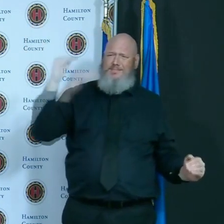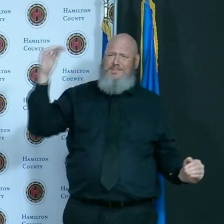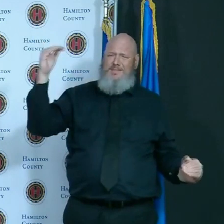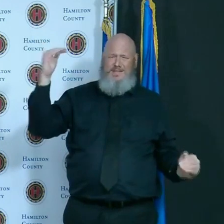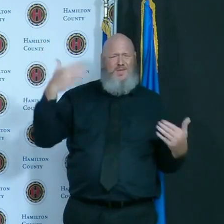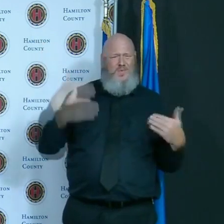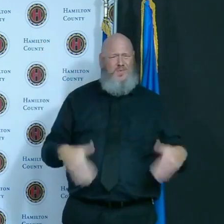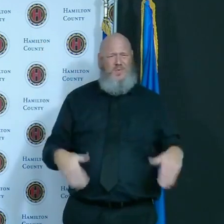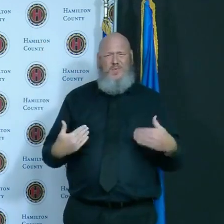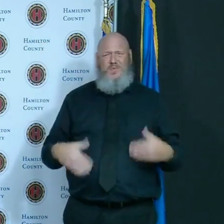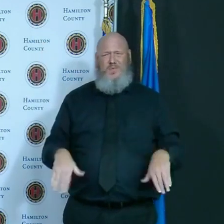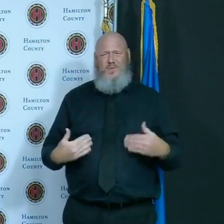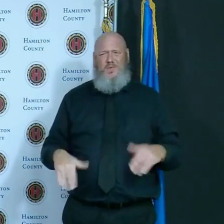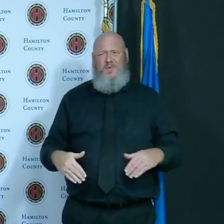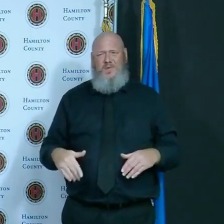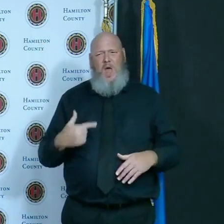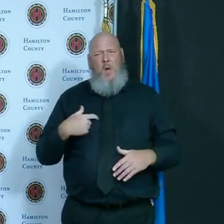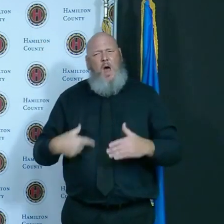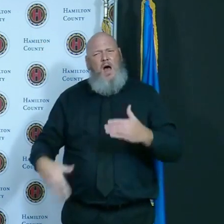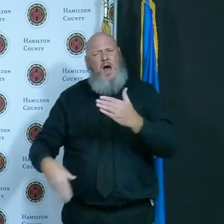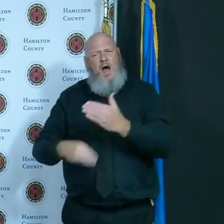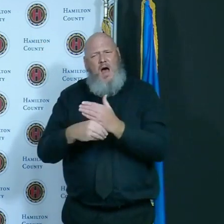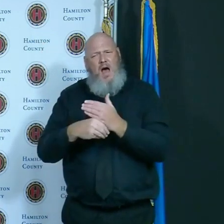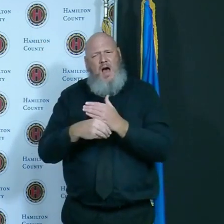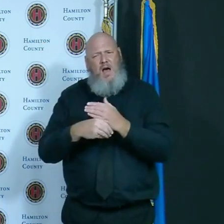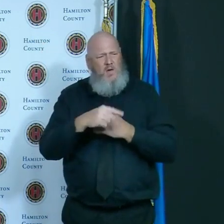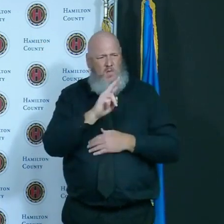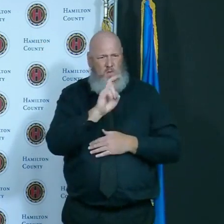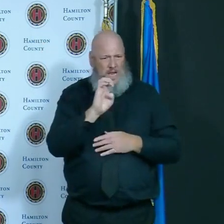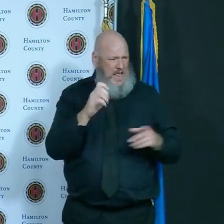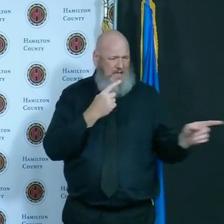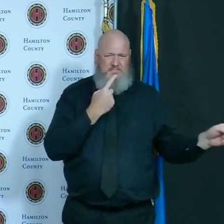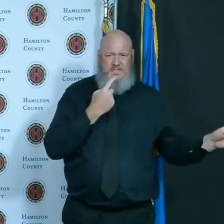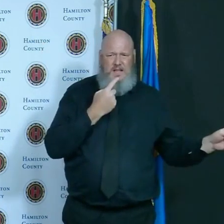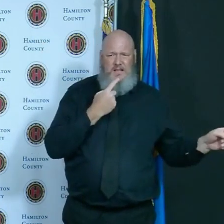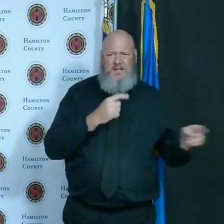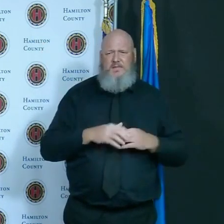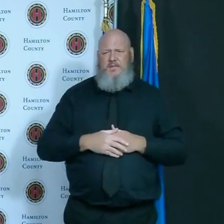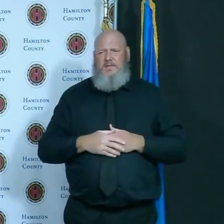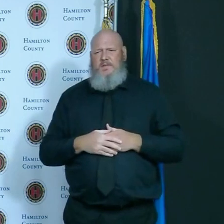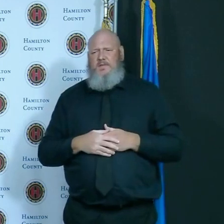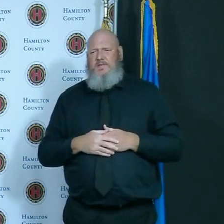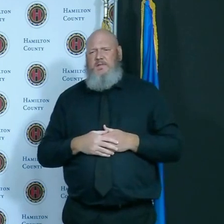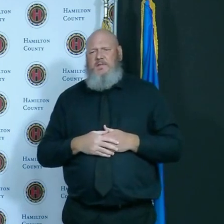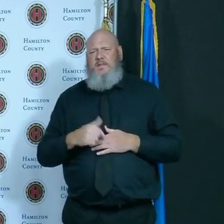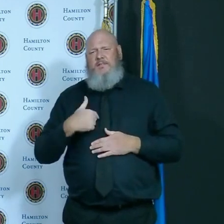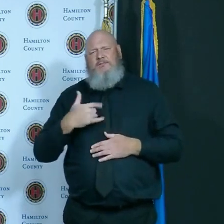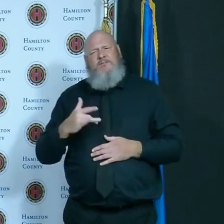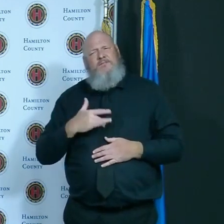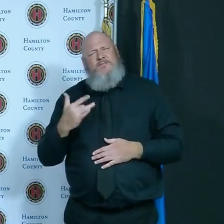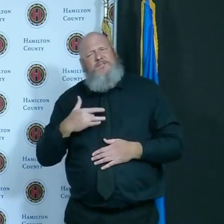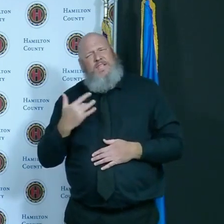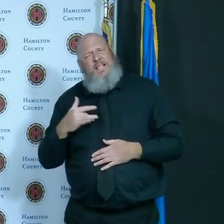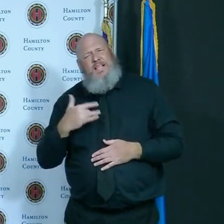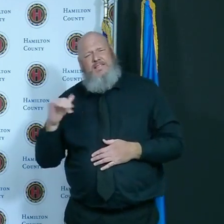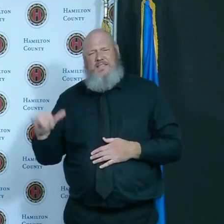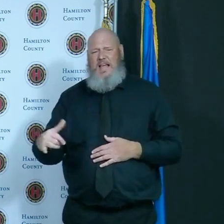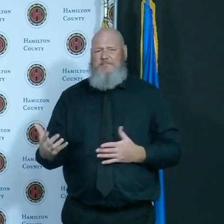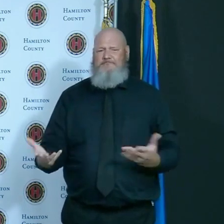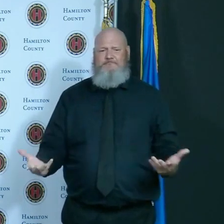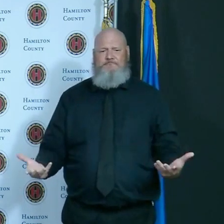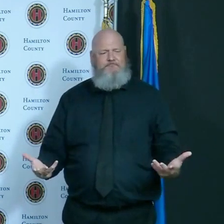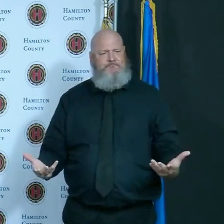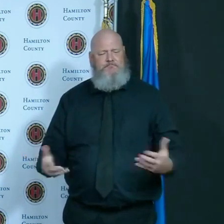to what Renee talked about is I think that our